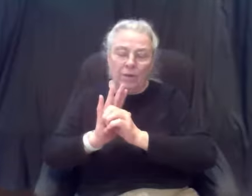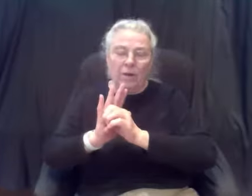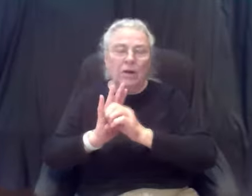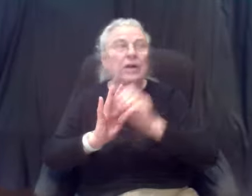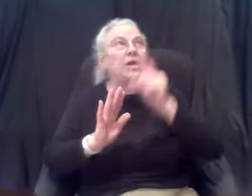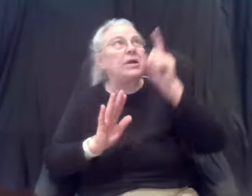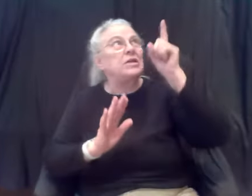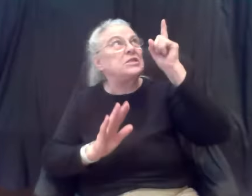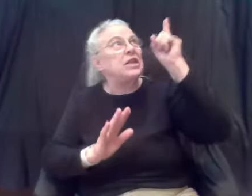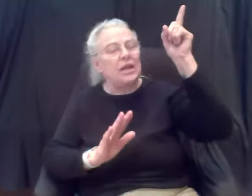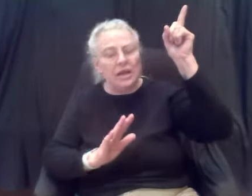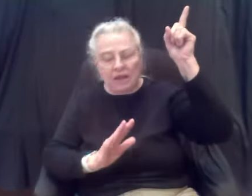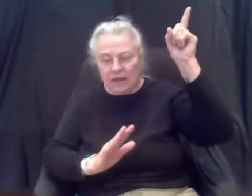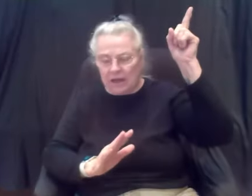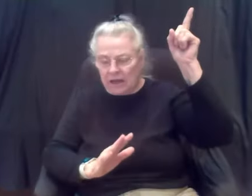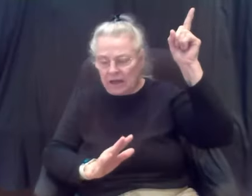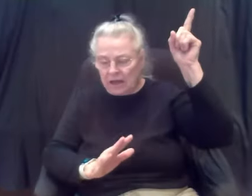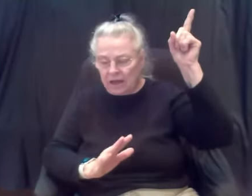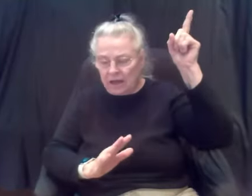example is he.